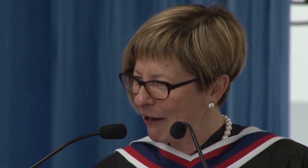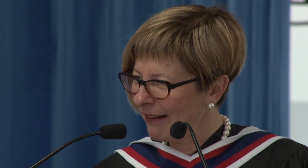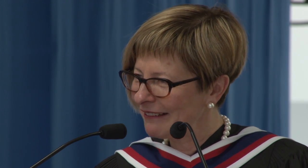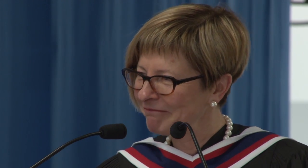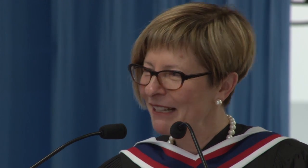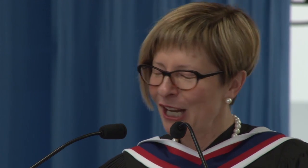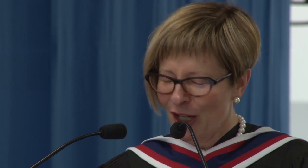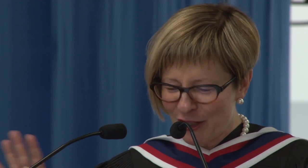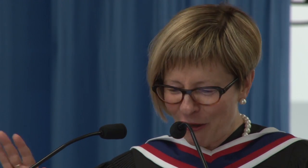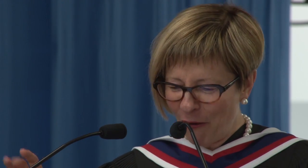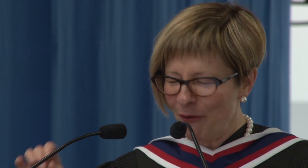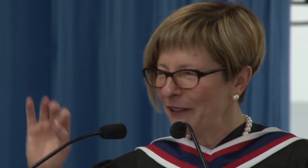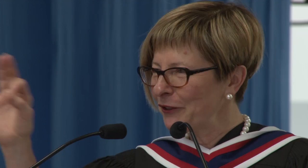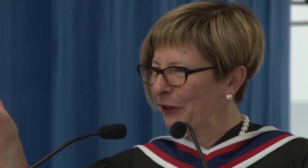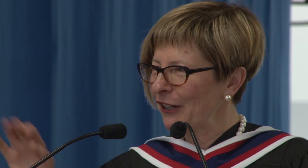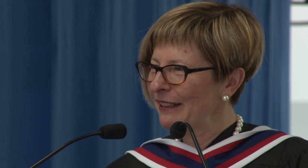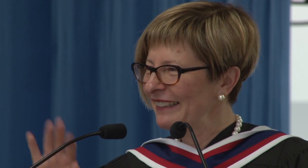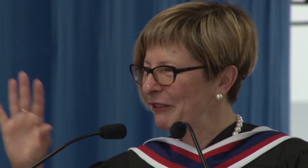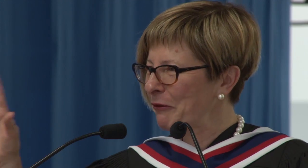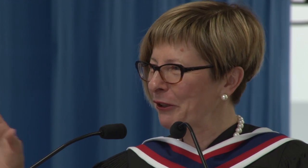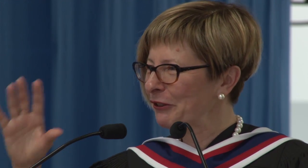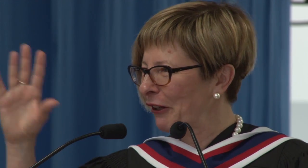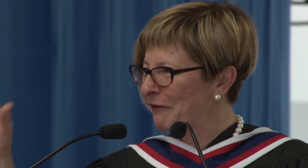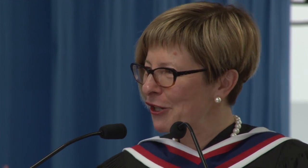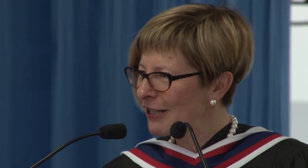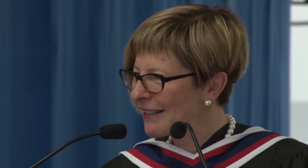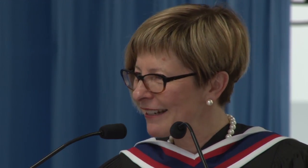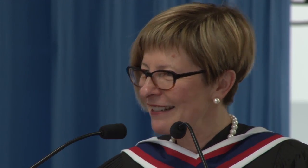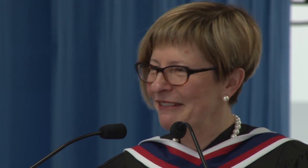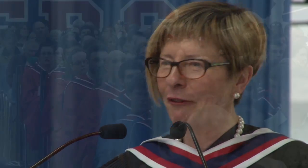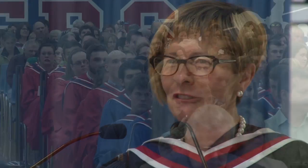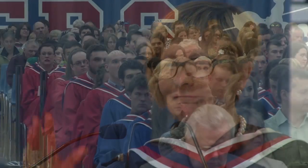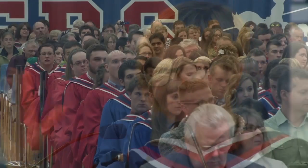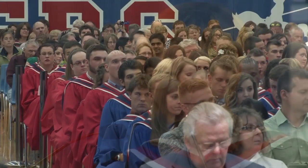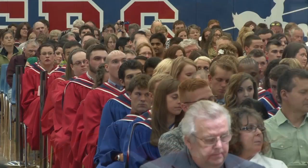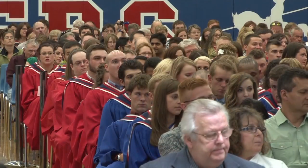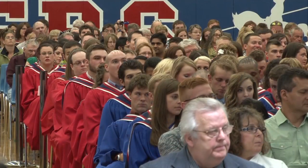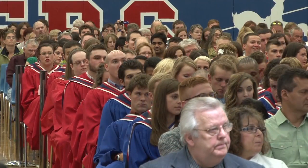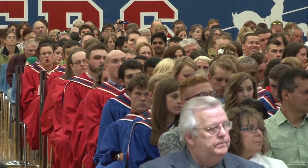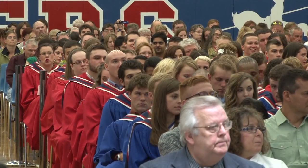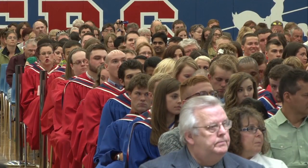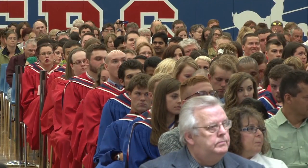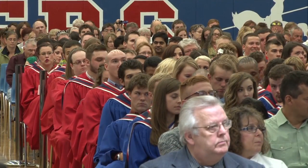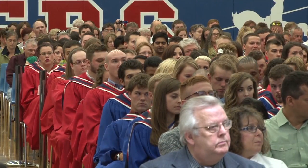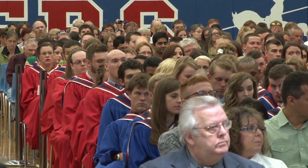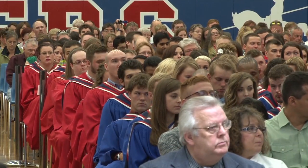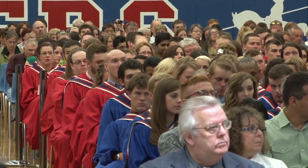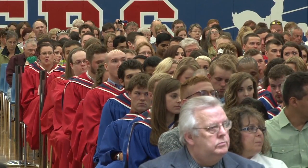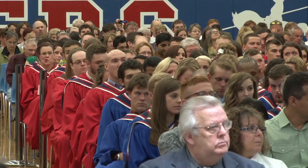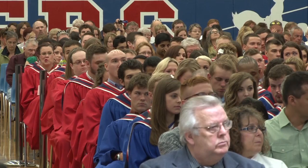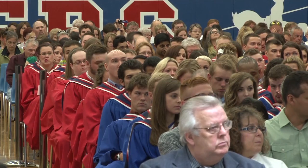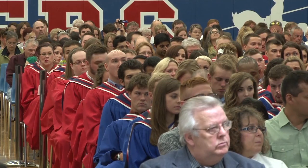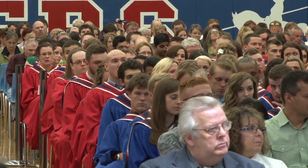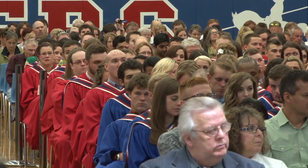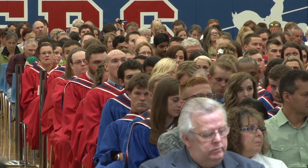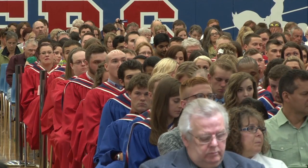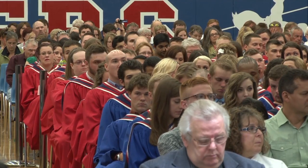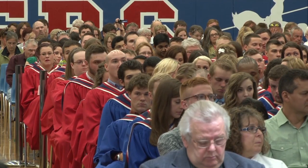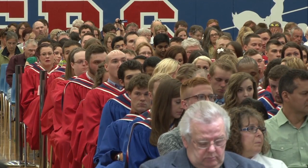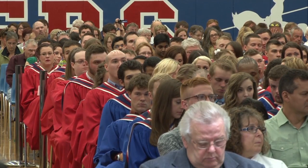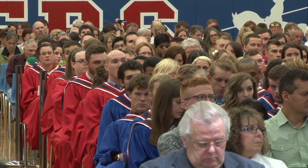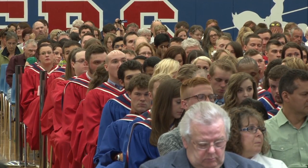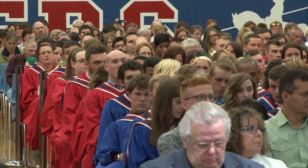as well. So if you are in the world of justice or technology, the world is open for